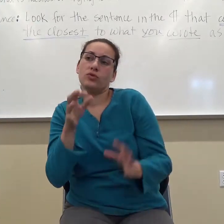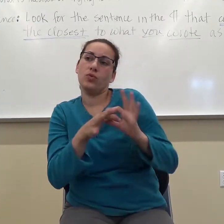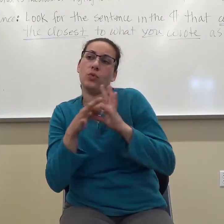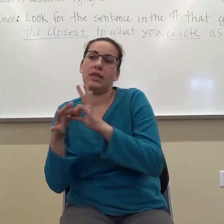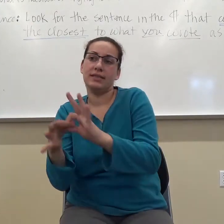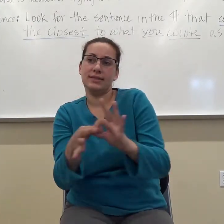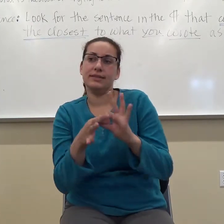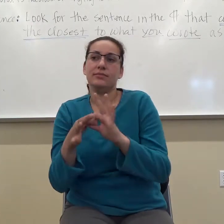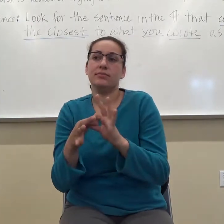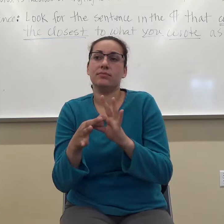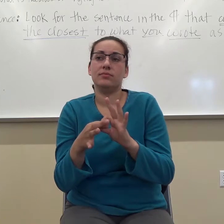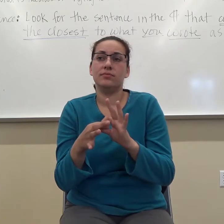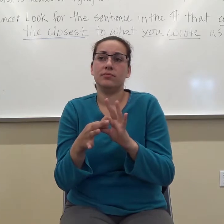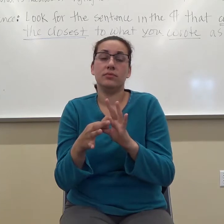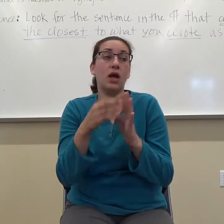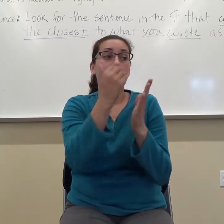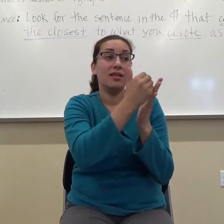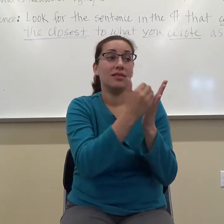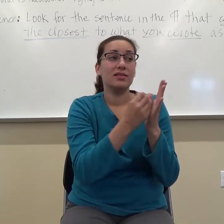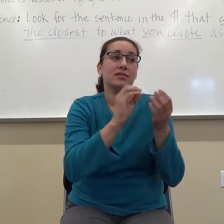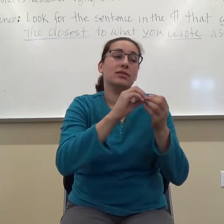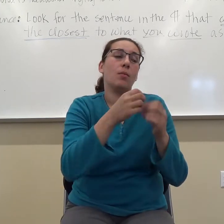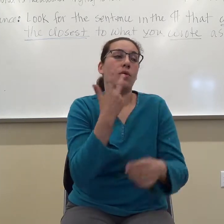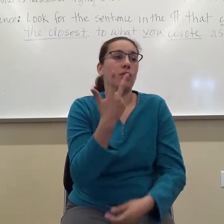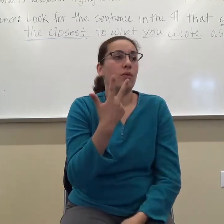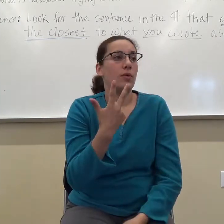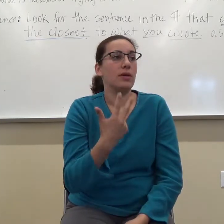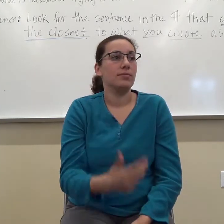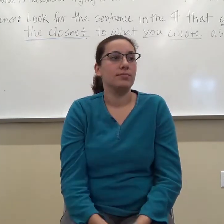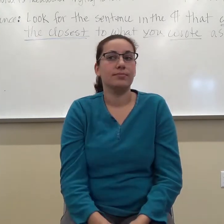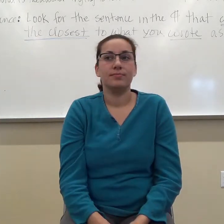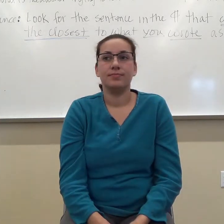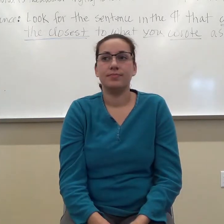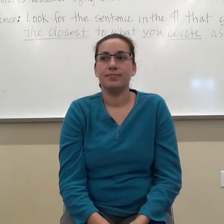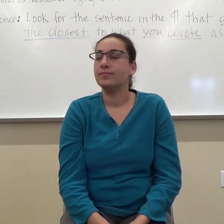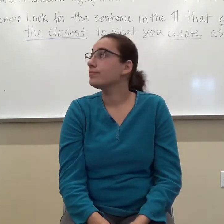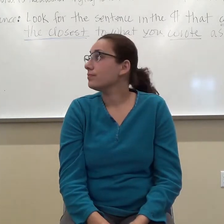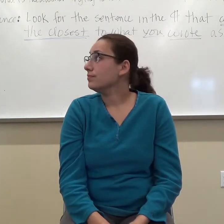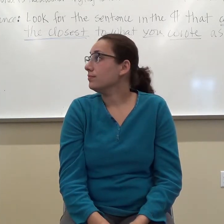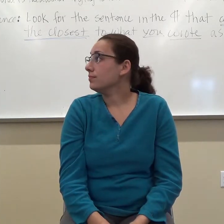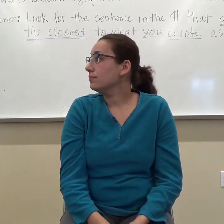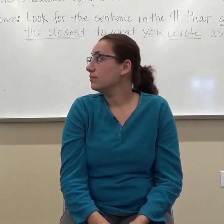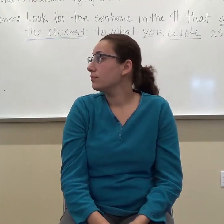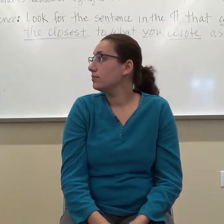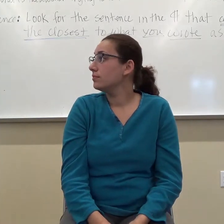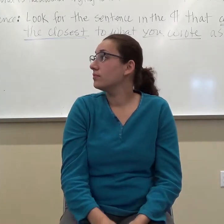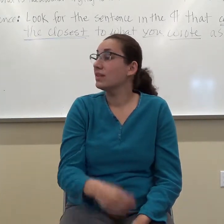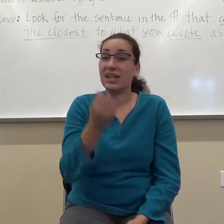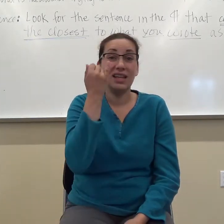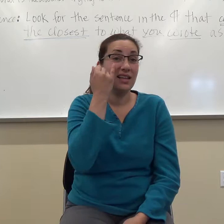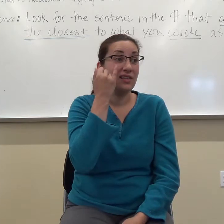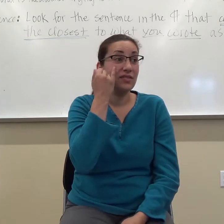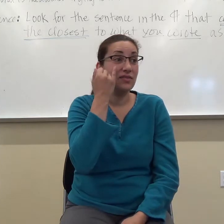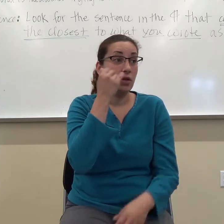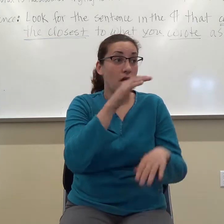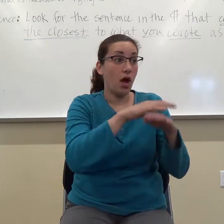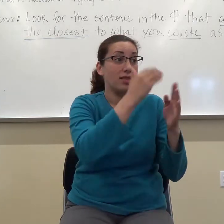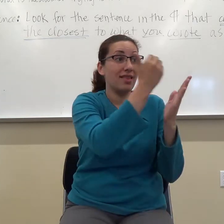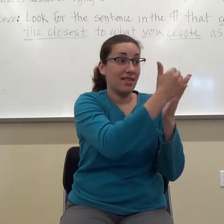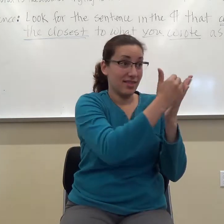list. So it can't be, if it's one of your list things, it can't be your main idea. That's